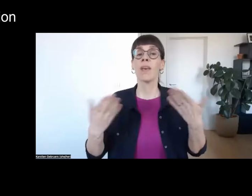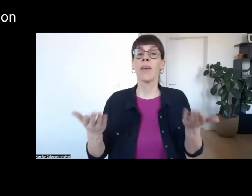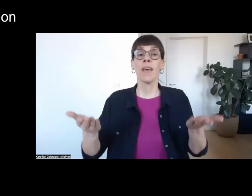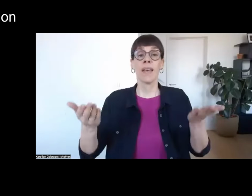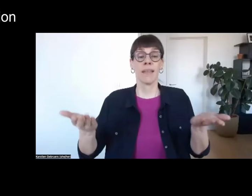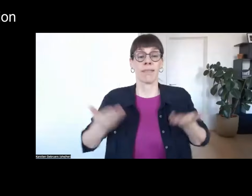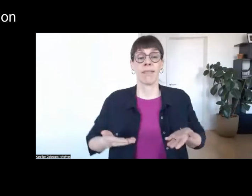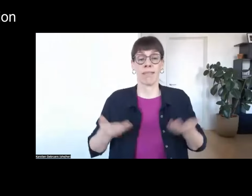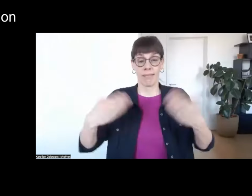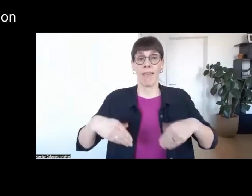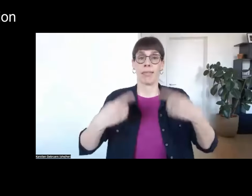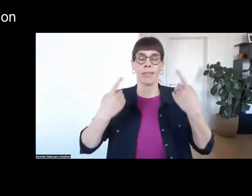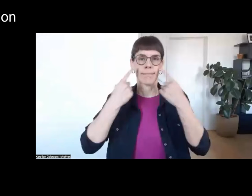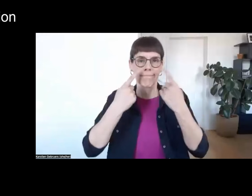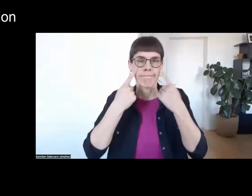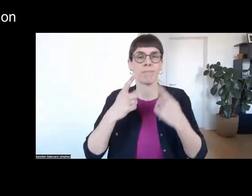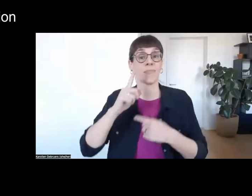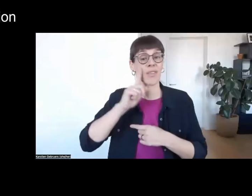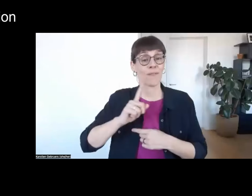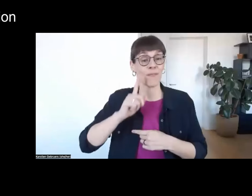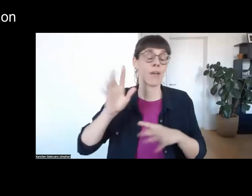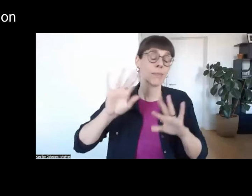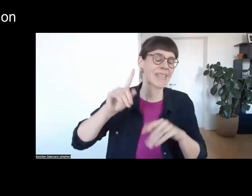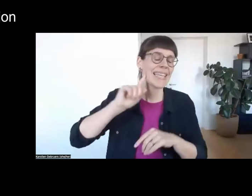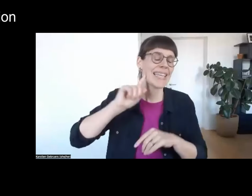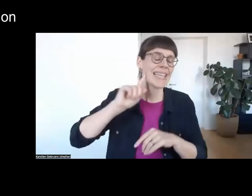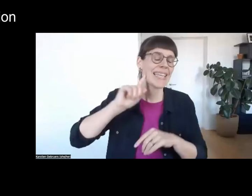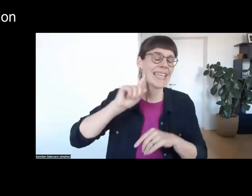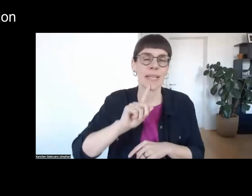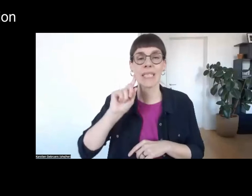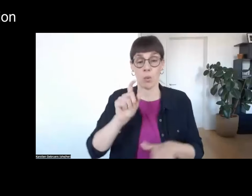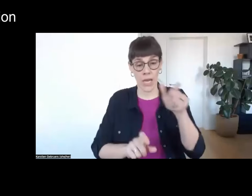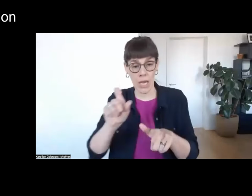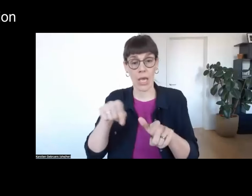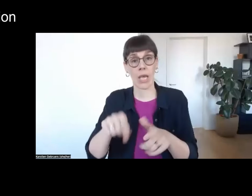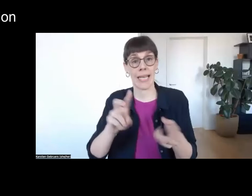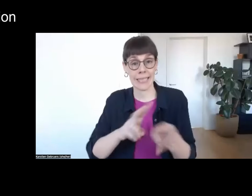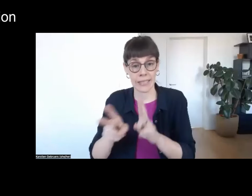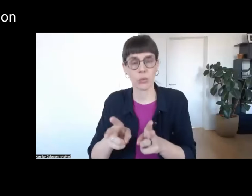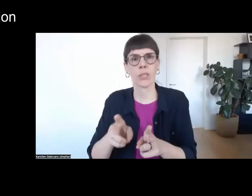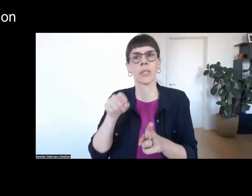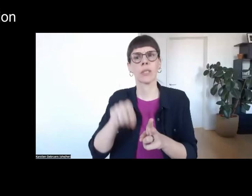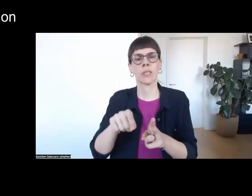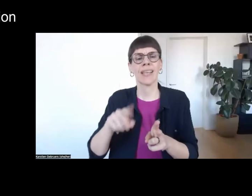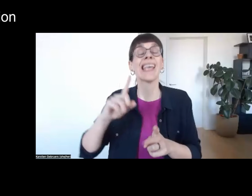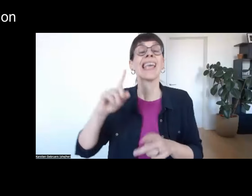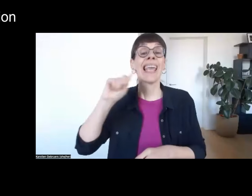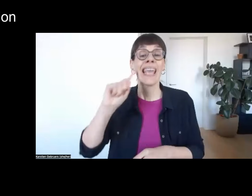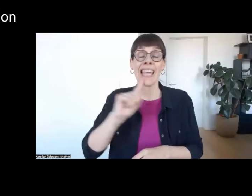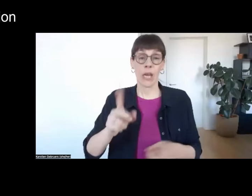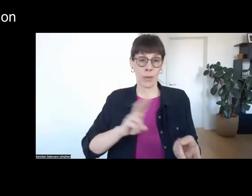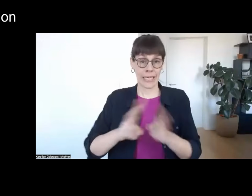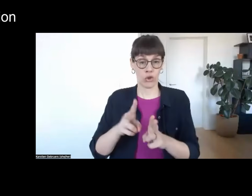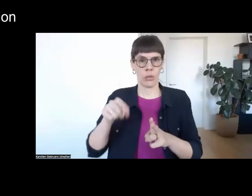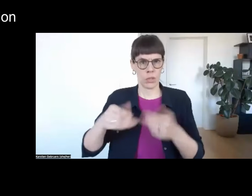quite different. Then when you also look at whether they're hearing or deaf,